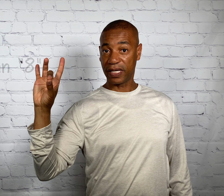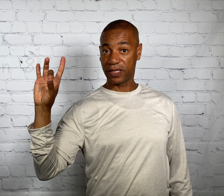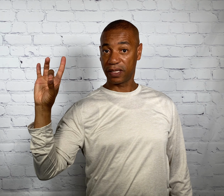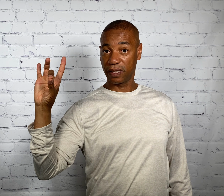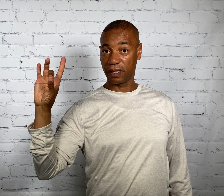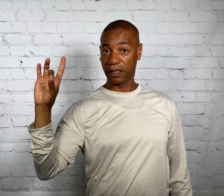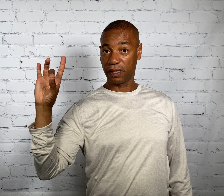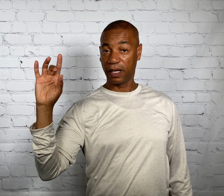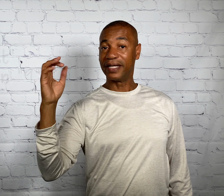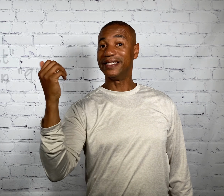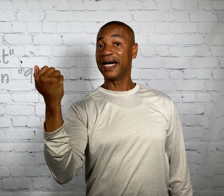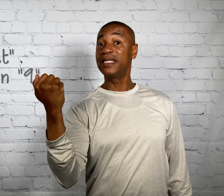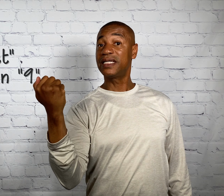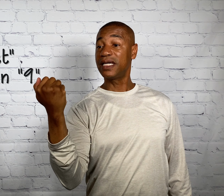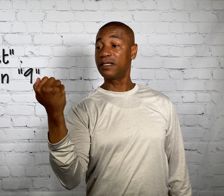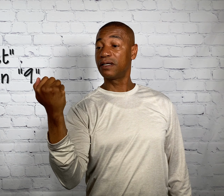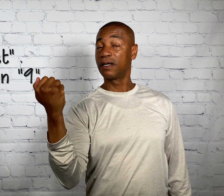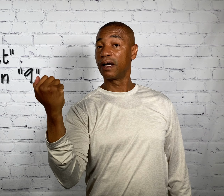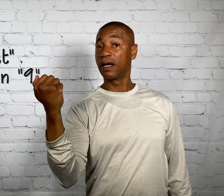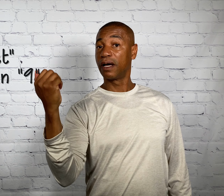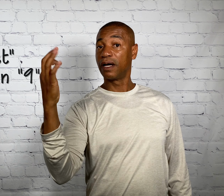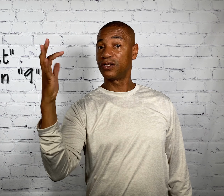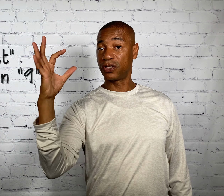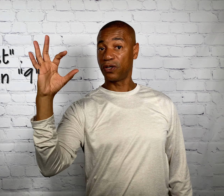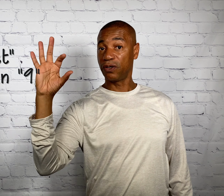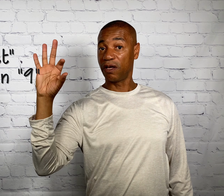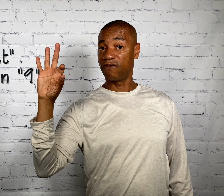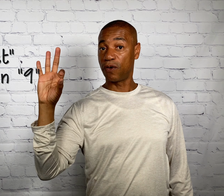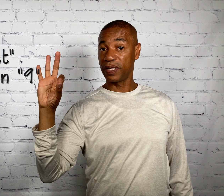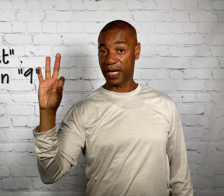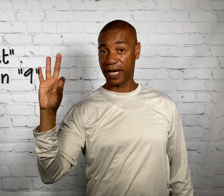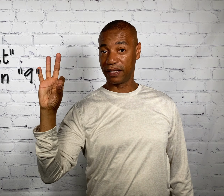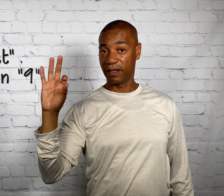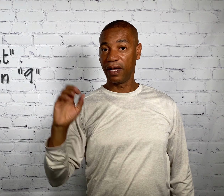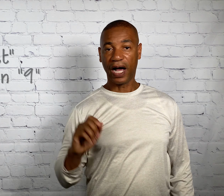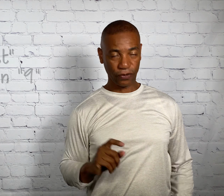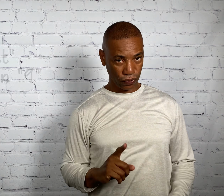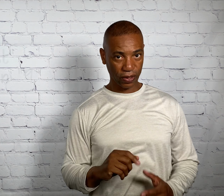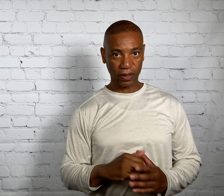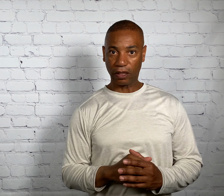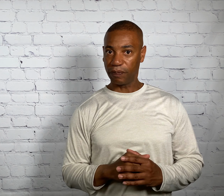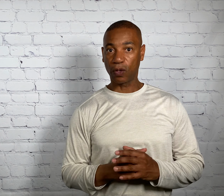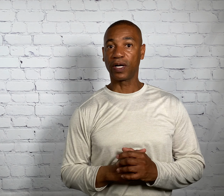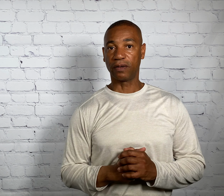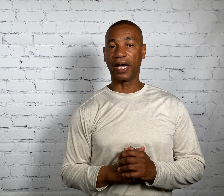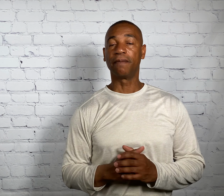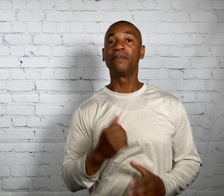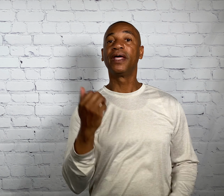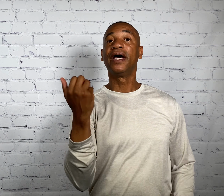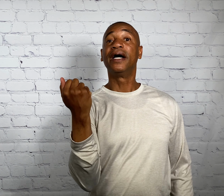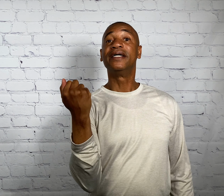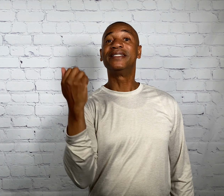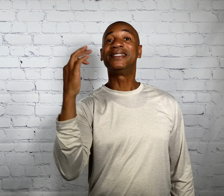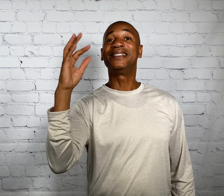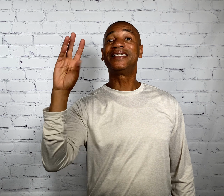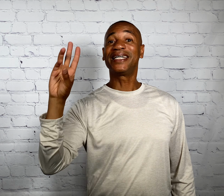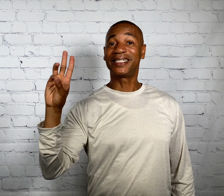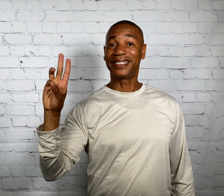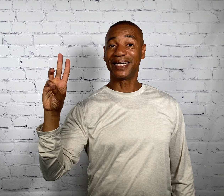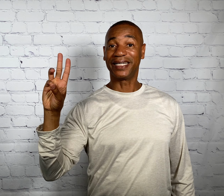8. 19, turn and form a 9. I'll do that a little bit quicker now. 16,